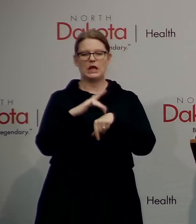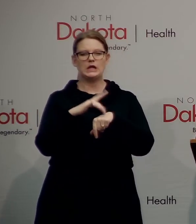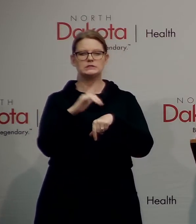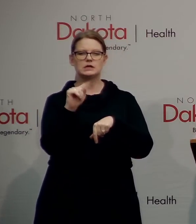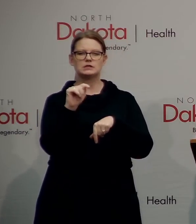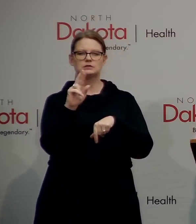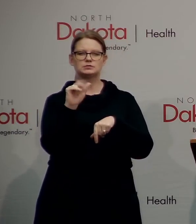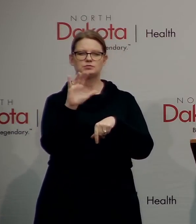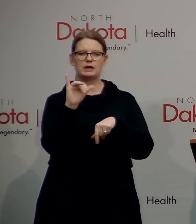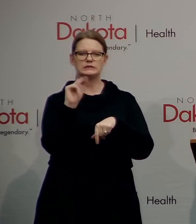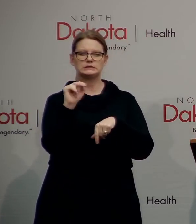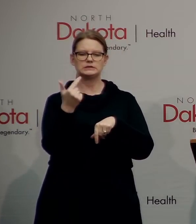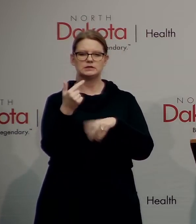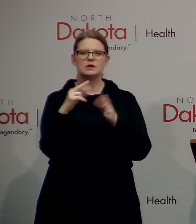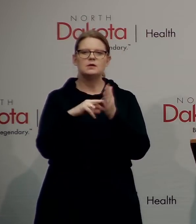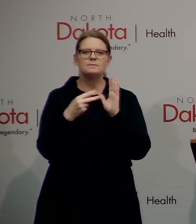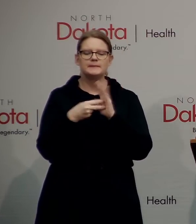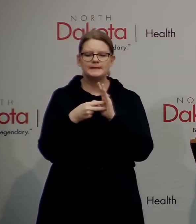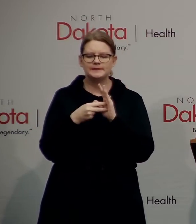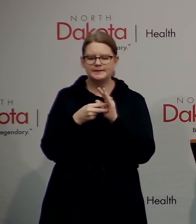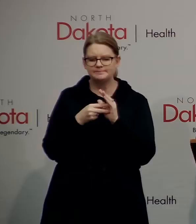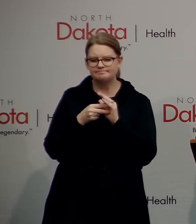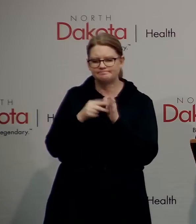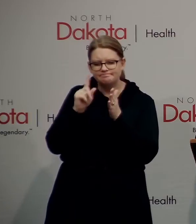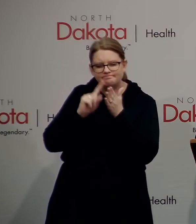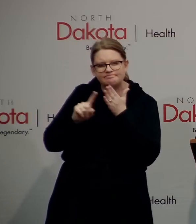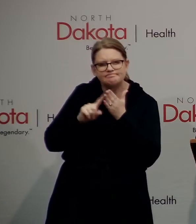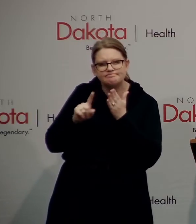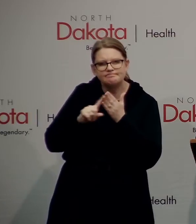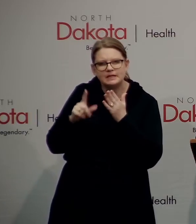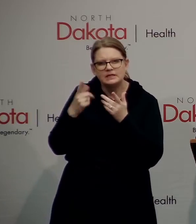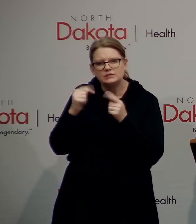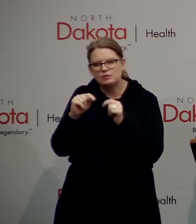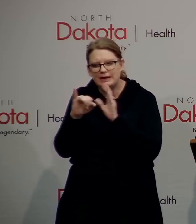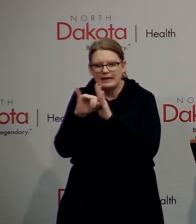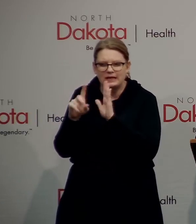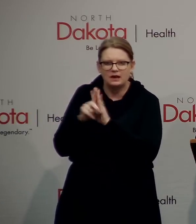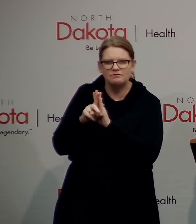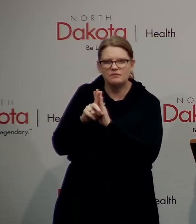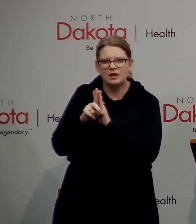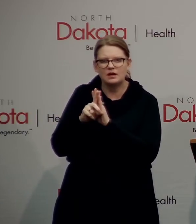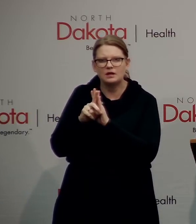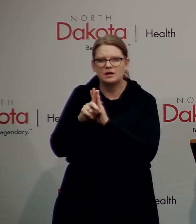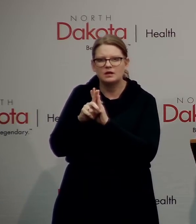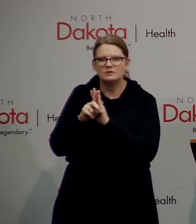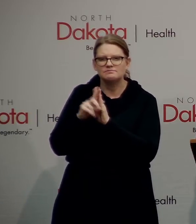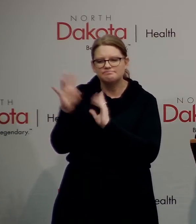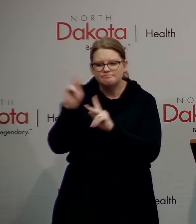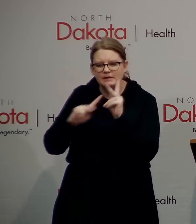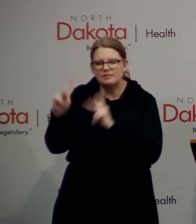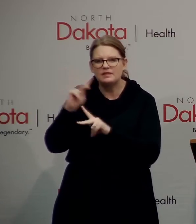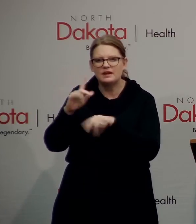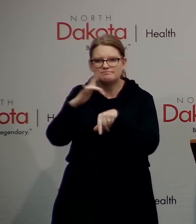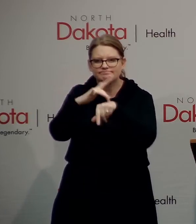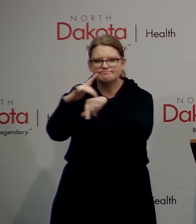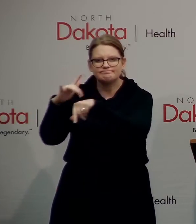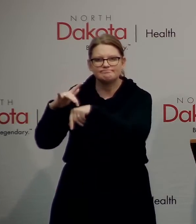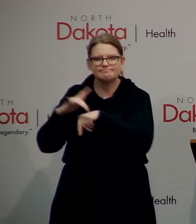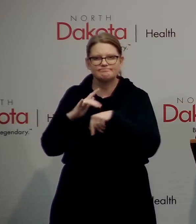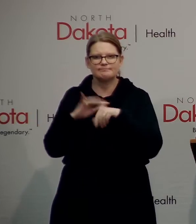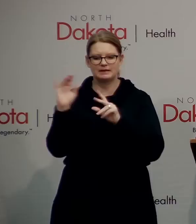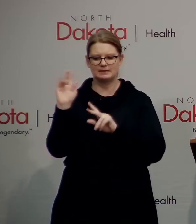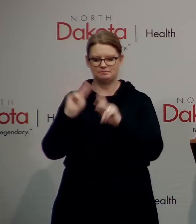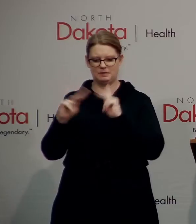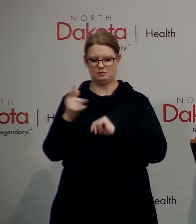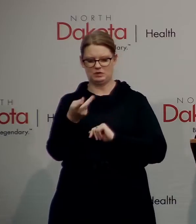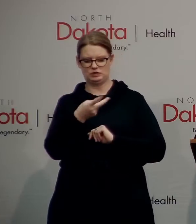tracing. They're working to identify other individuals who may have come into recent close contact with the